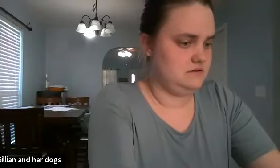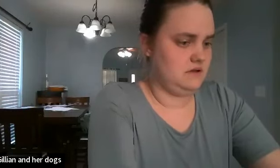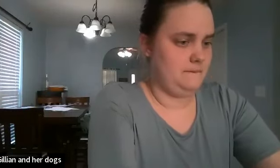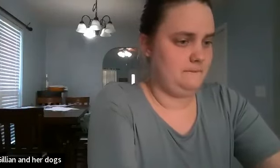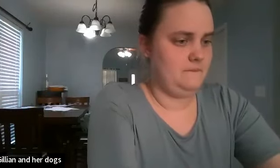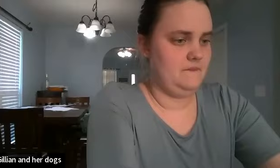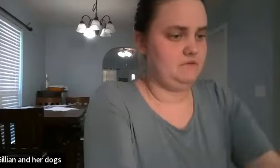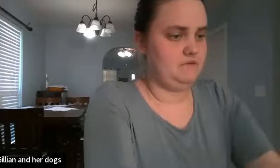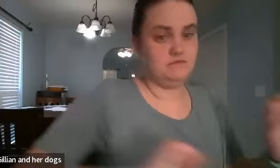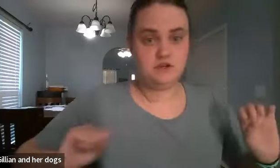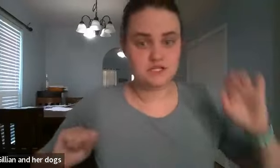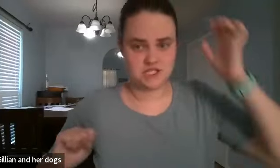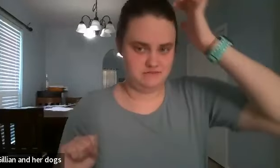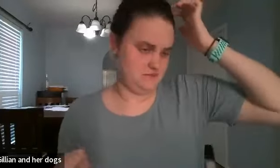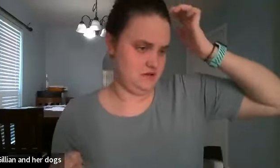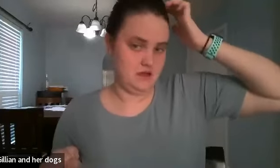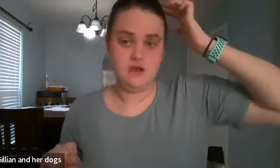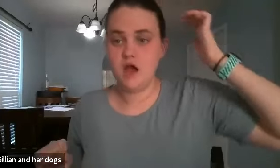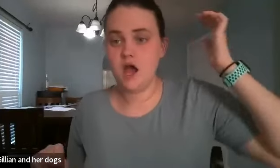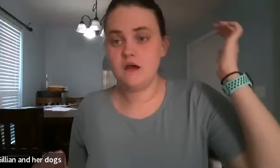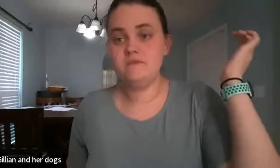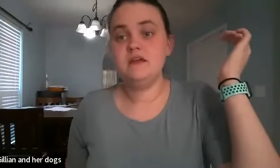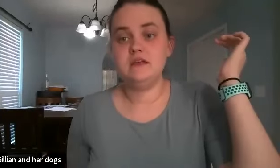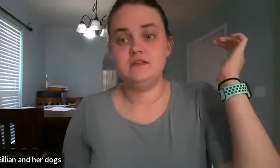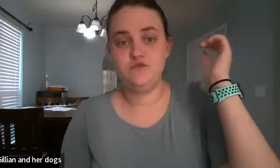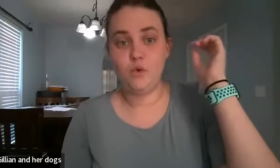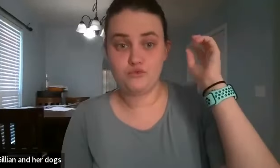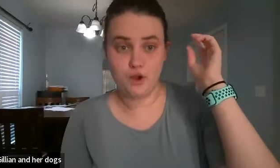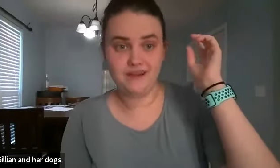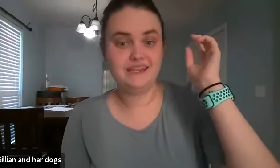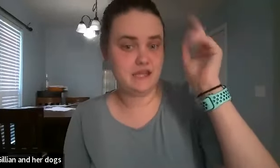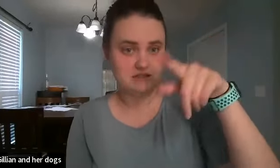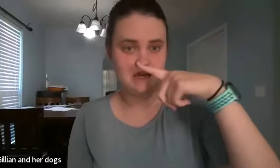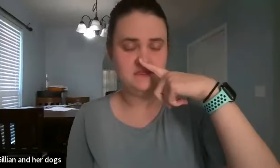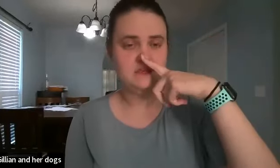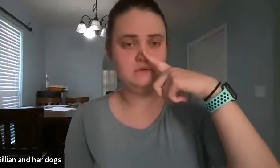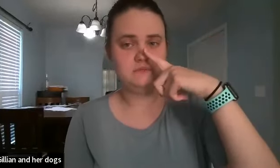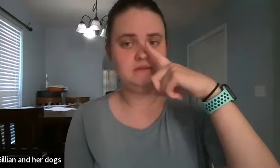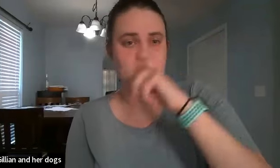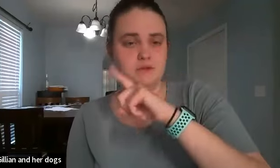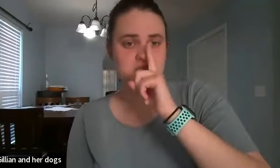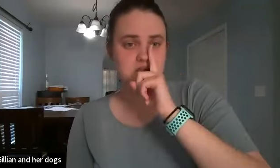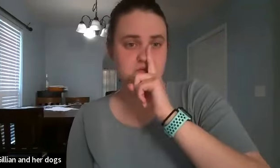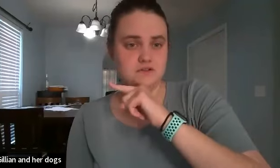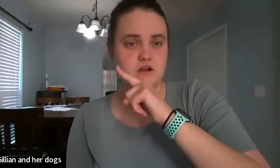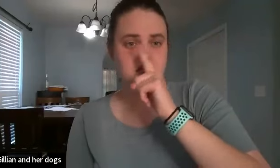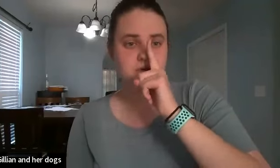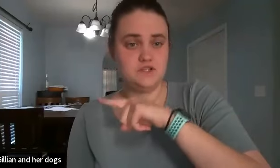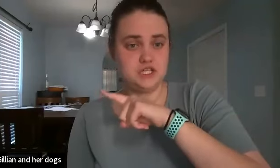Okay, there we go. Good question. Okay. For rodent, yes, I think it would be pretty much if you're talking about the